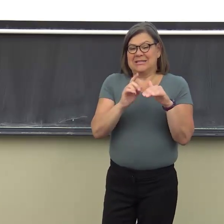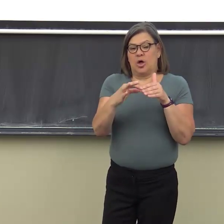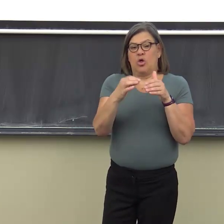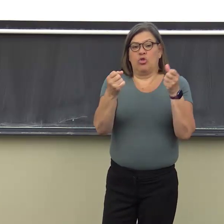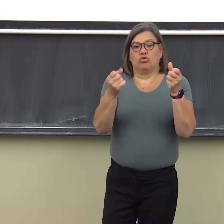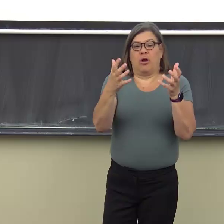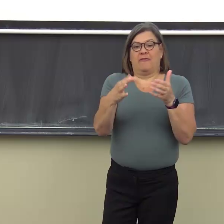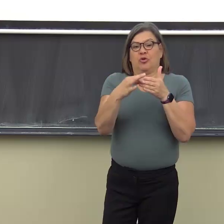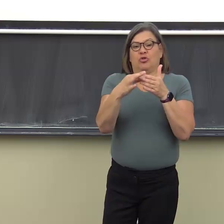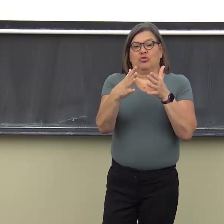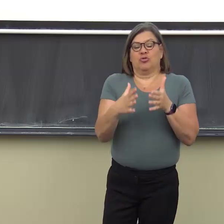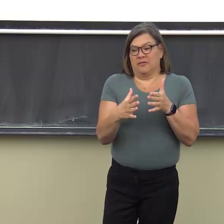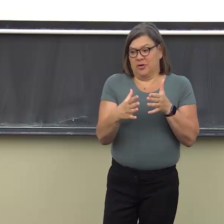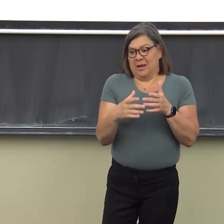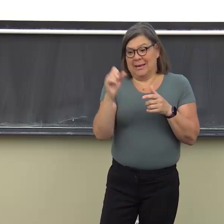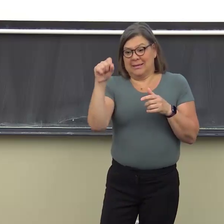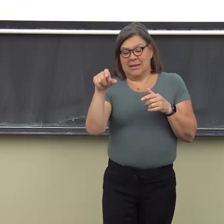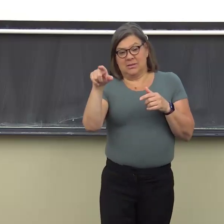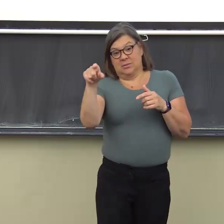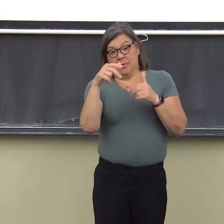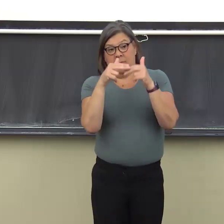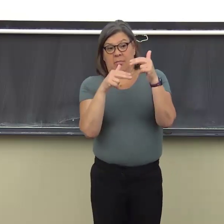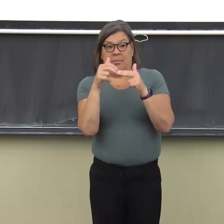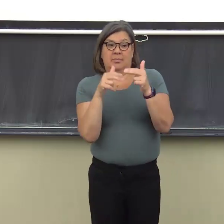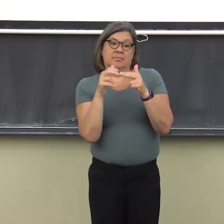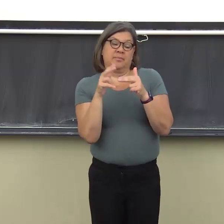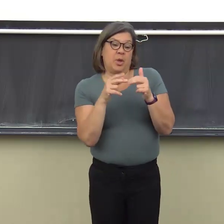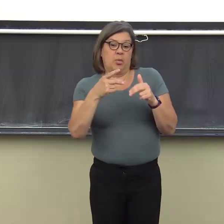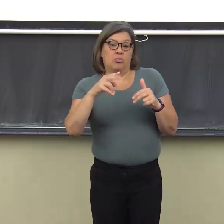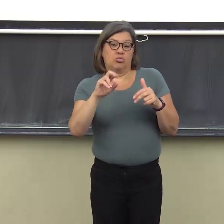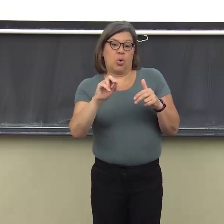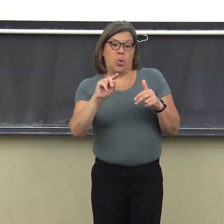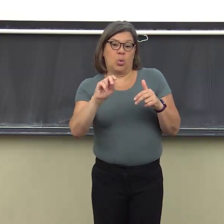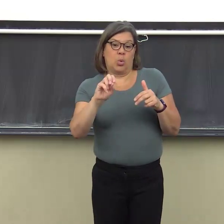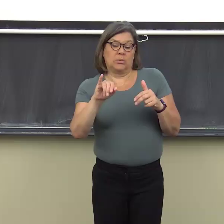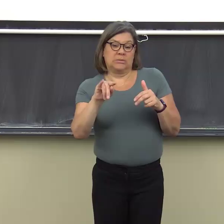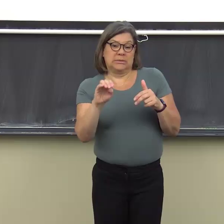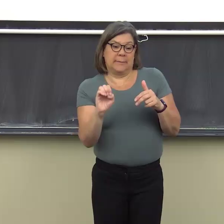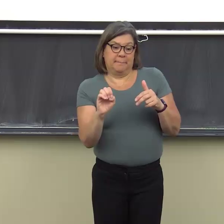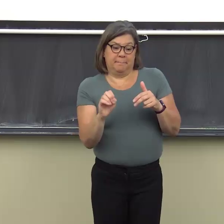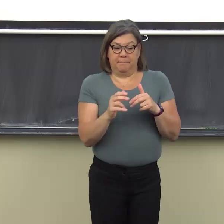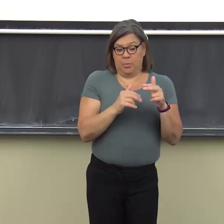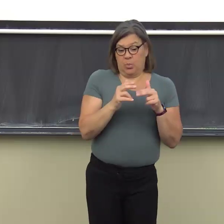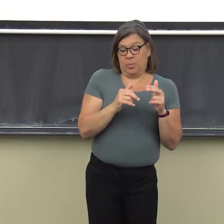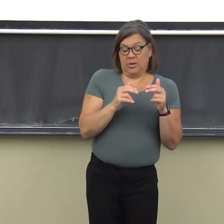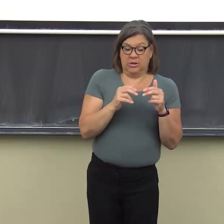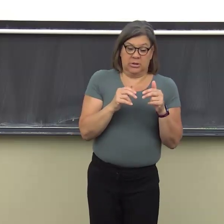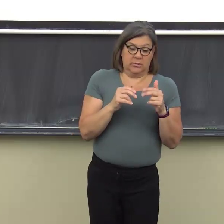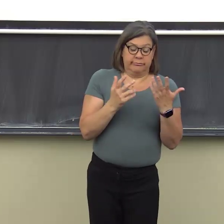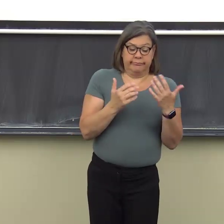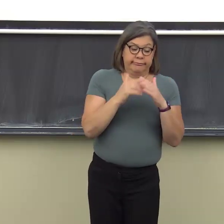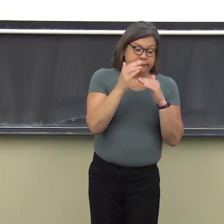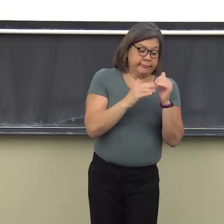driver from this card. And yes, you're building maybe a prototype. Whether you're building a building